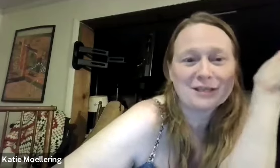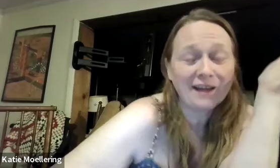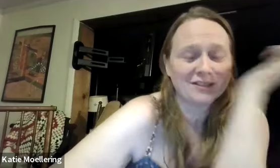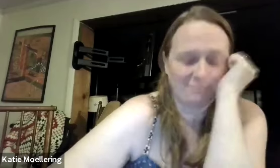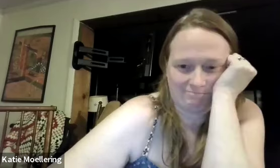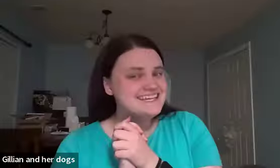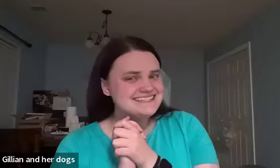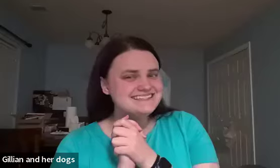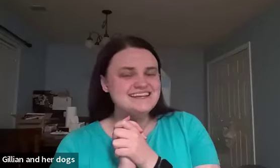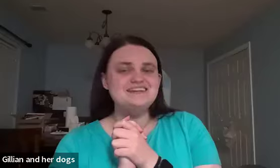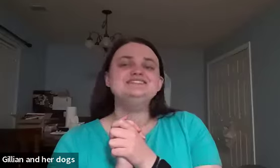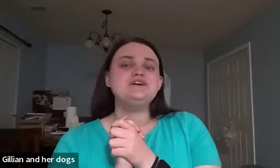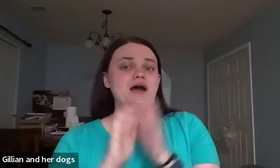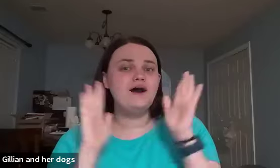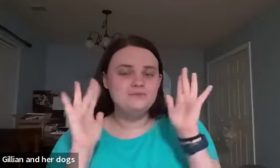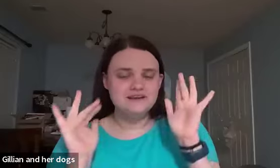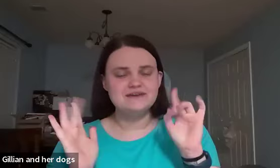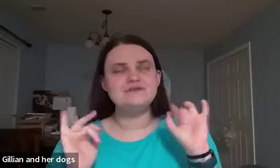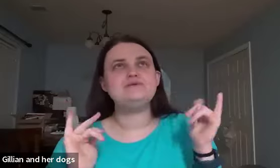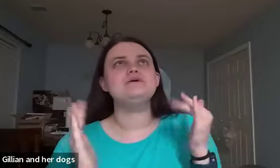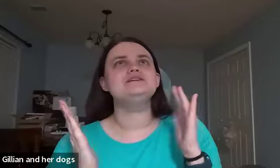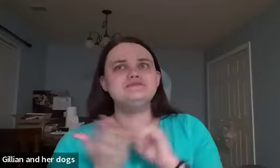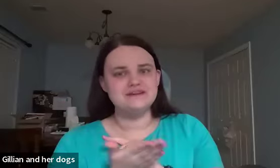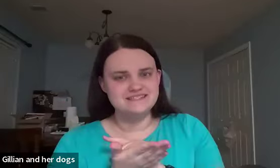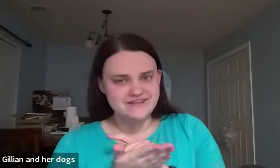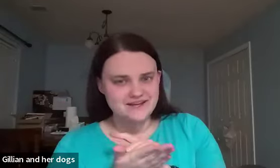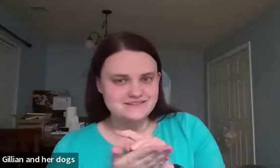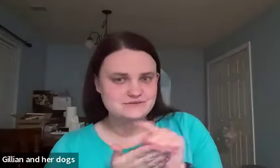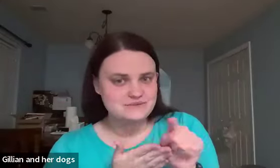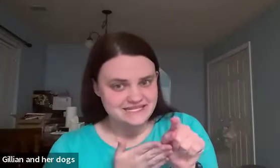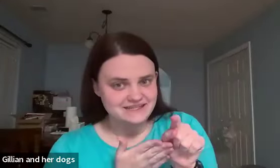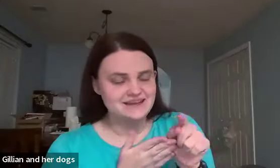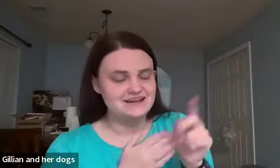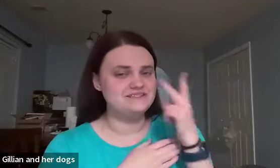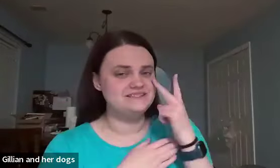touch. yes. So I hope you guys have a wonderful rest of y'all's week, and I will see